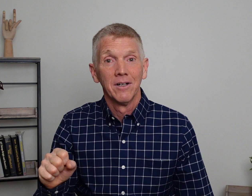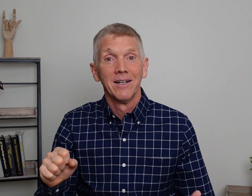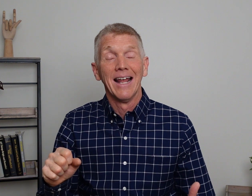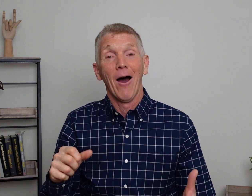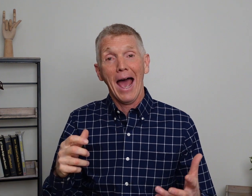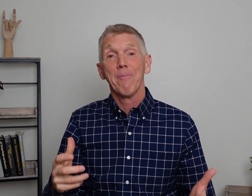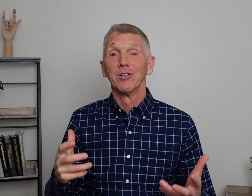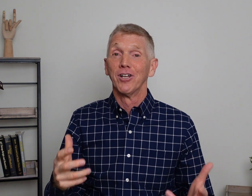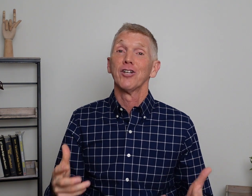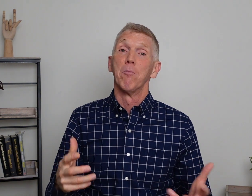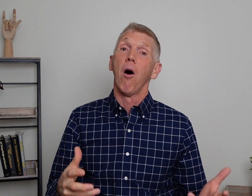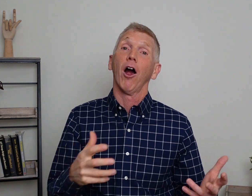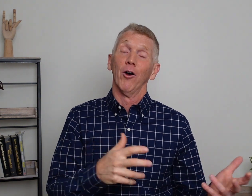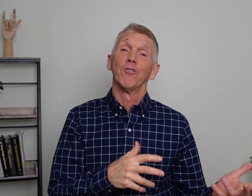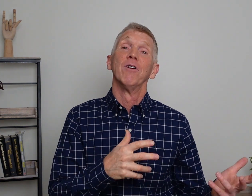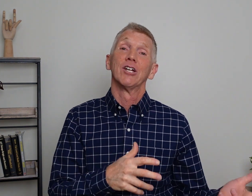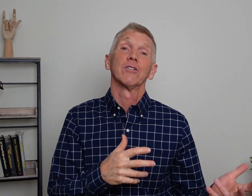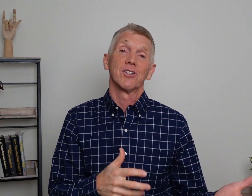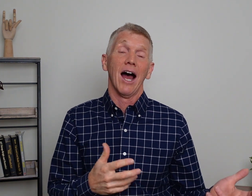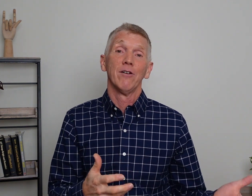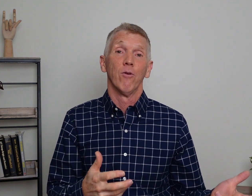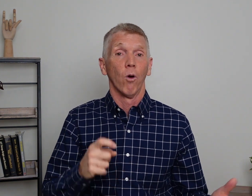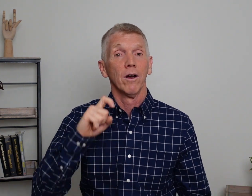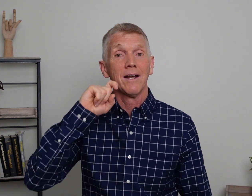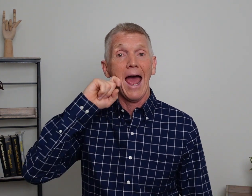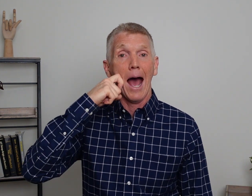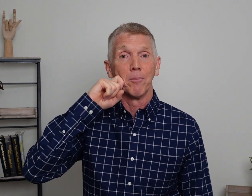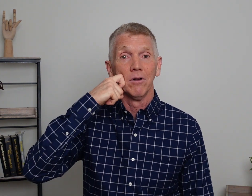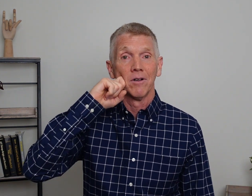Now Apple does borrow the traditional sign for an apple.